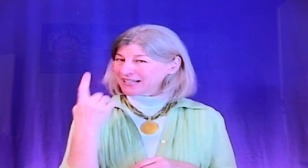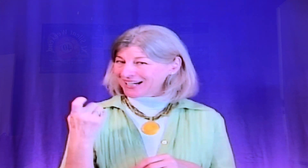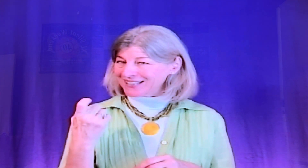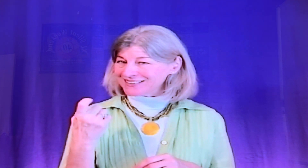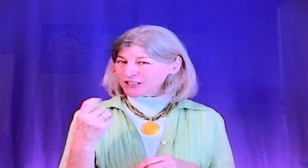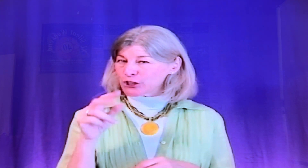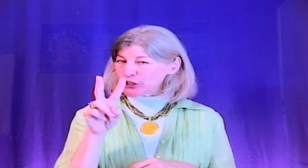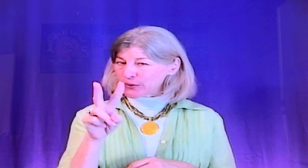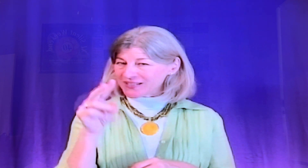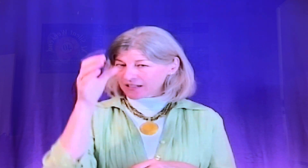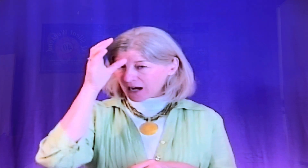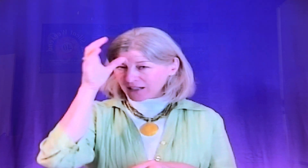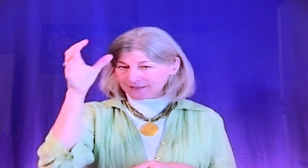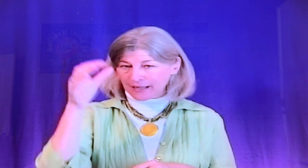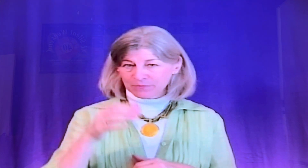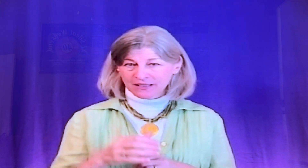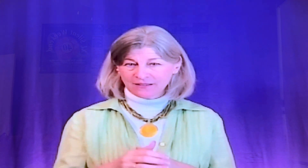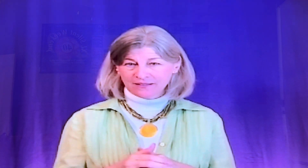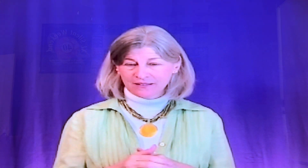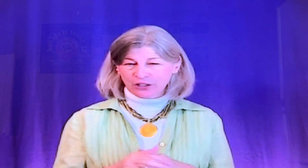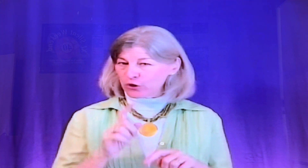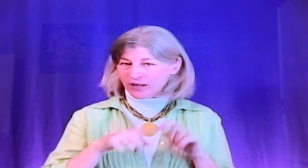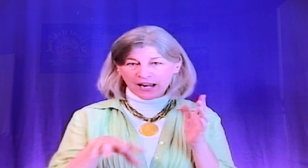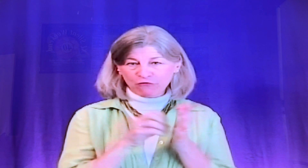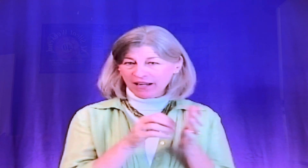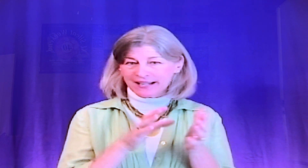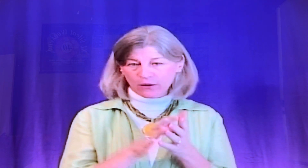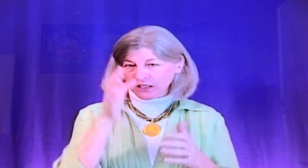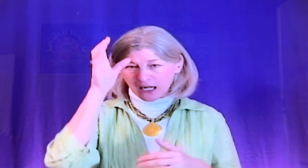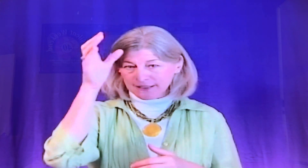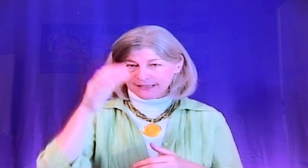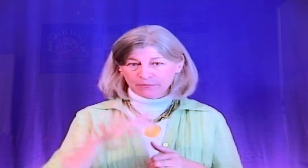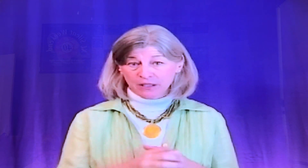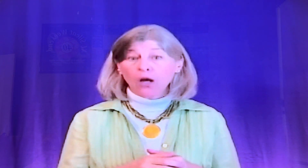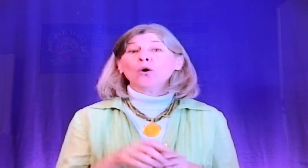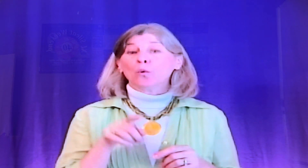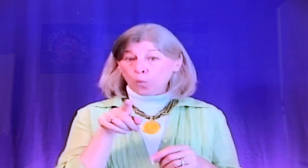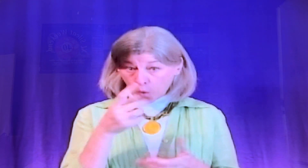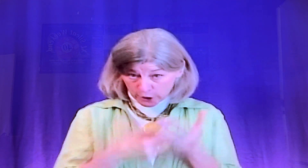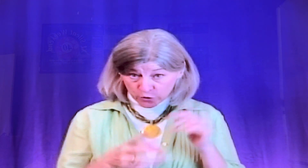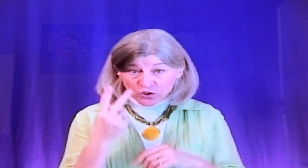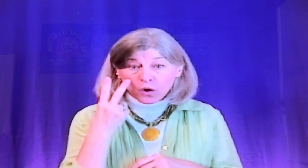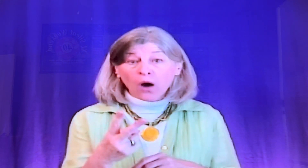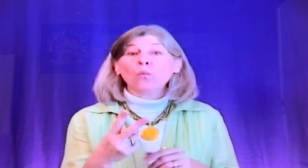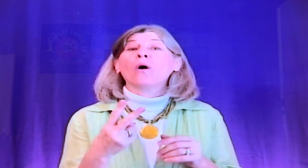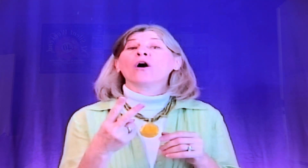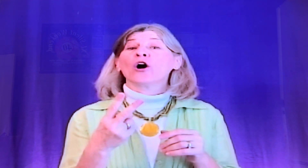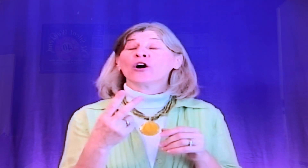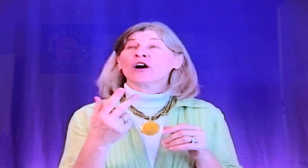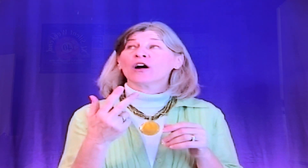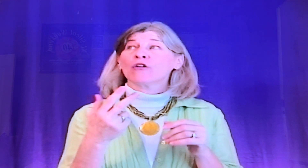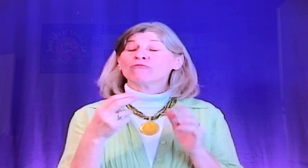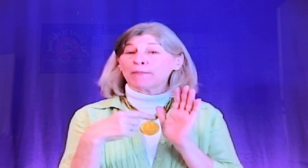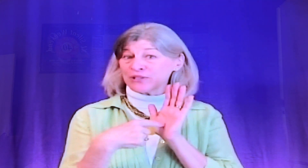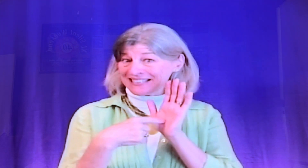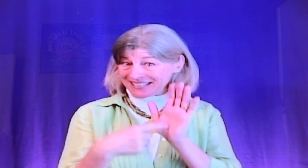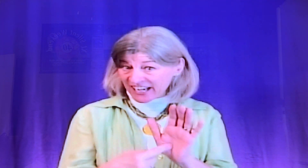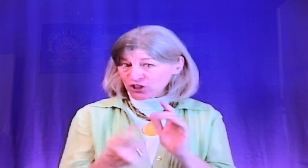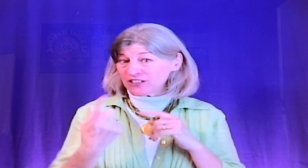Because 2 is a concept. You can't write down a concept. What you saw were representations that